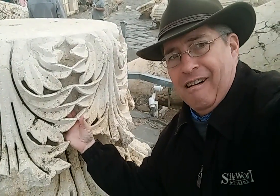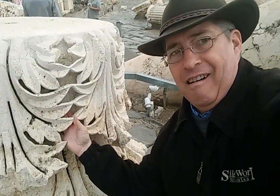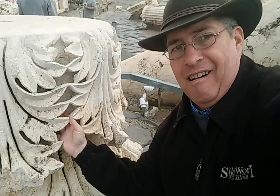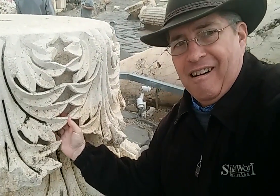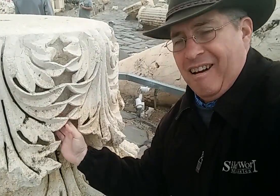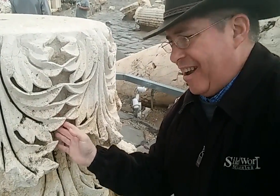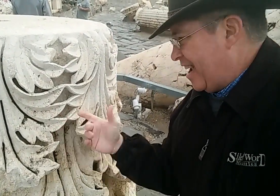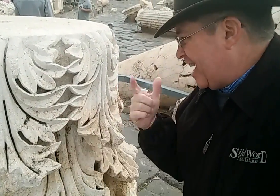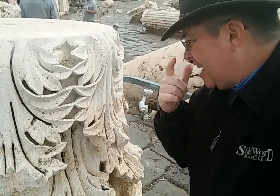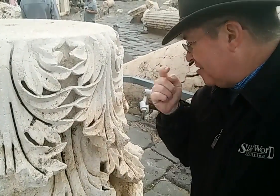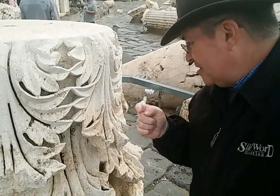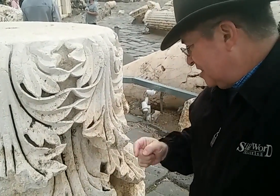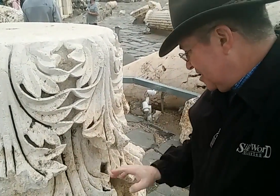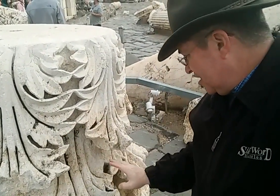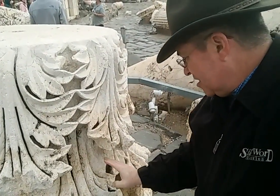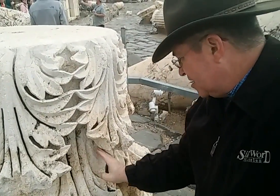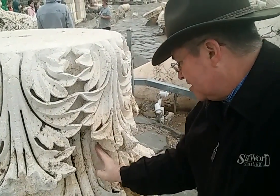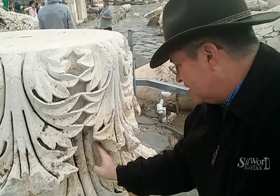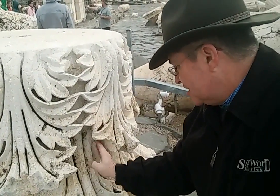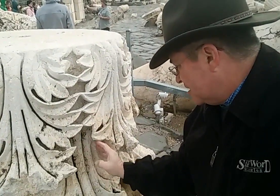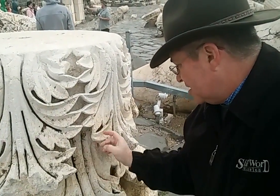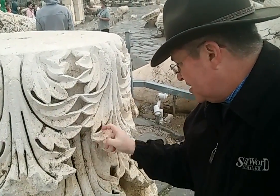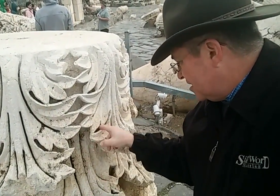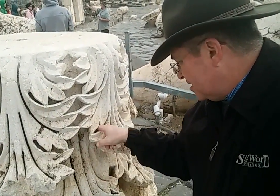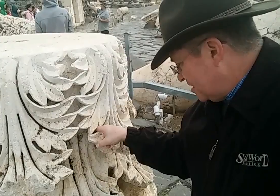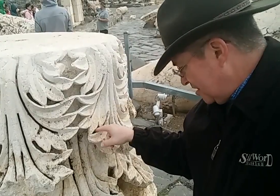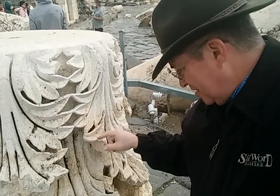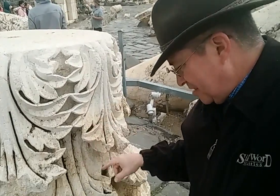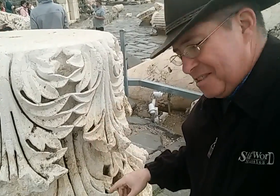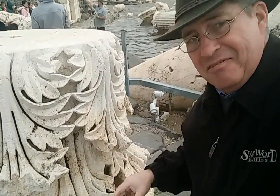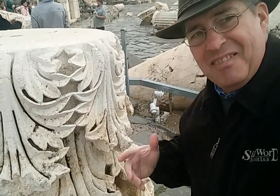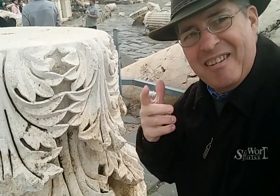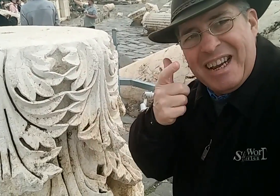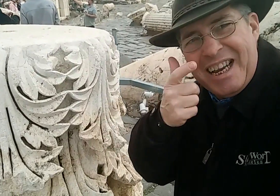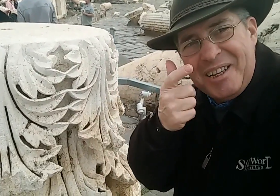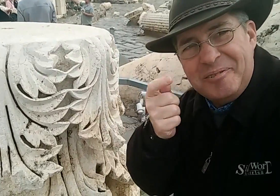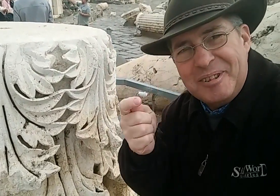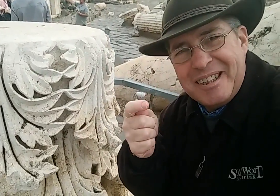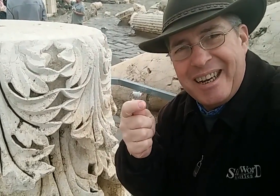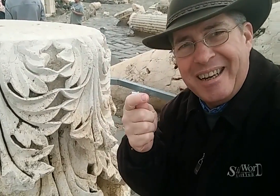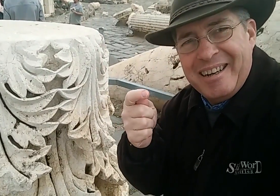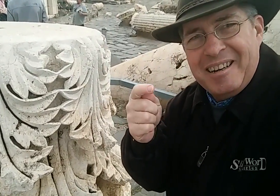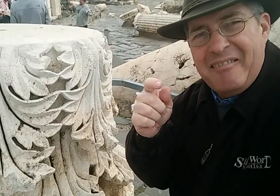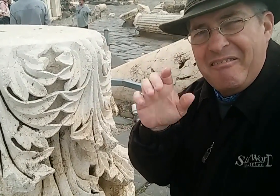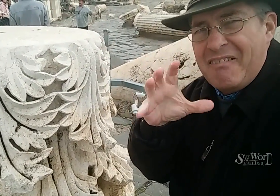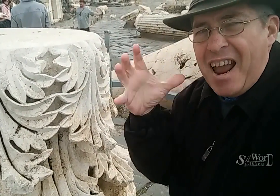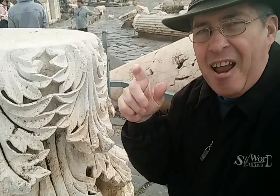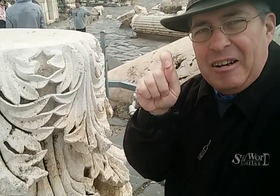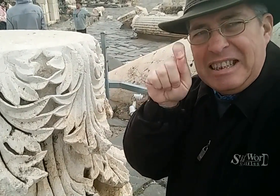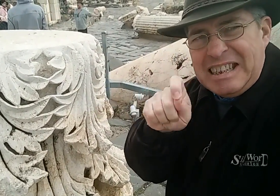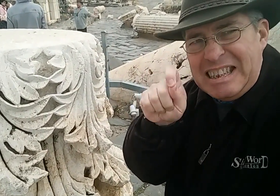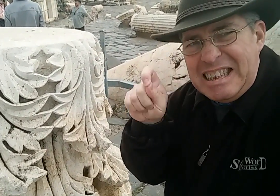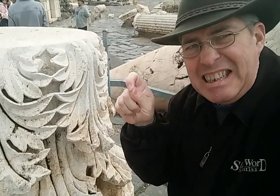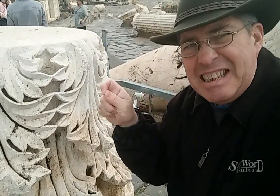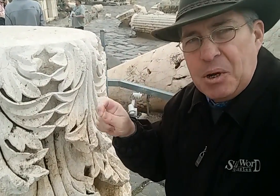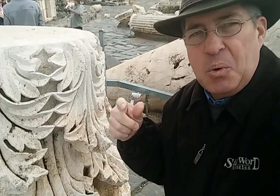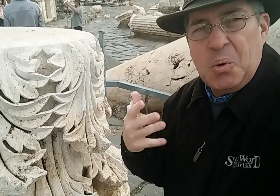such detail where how in the world could they have done that? But it's a marble capital. Very, very interesting. Very